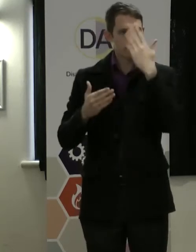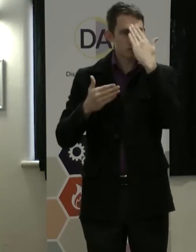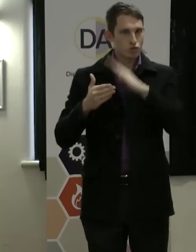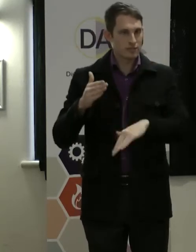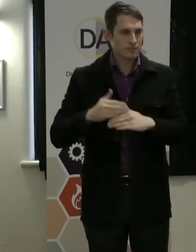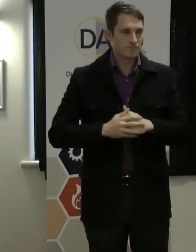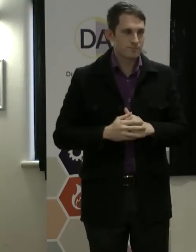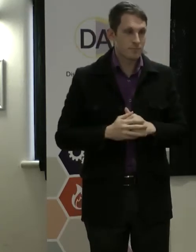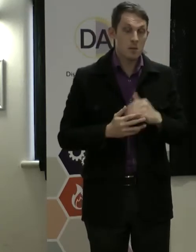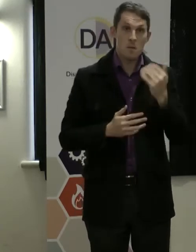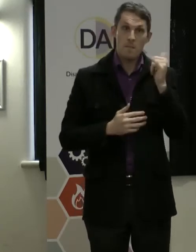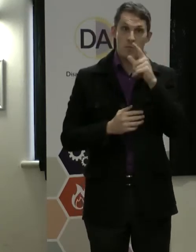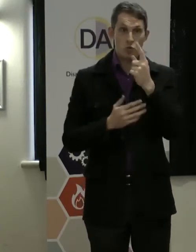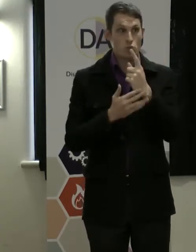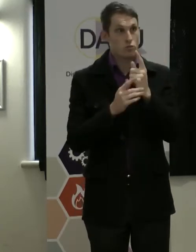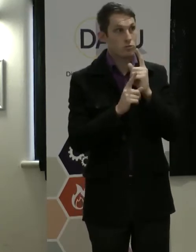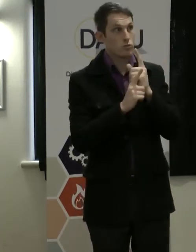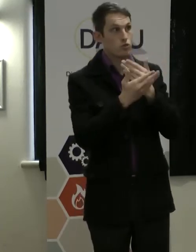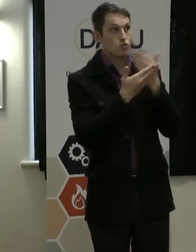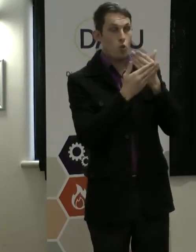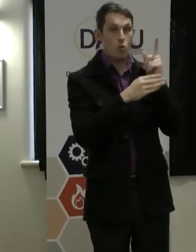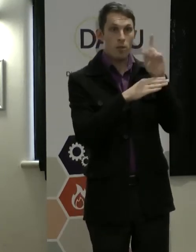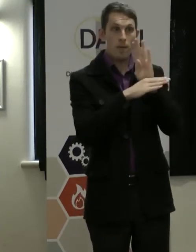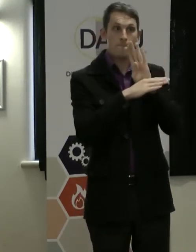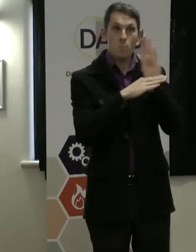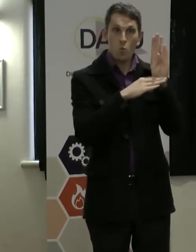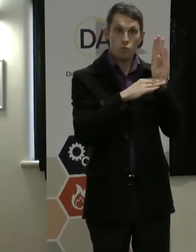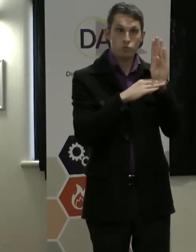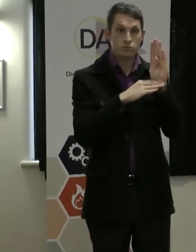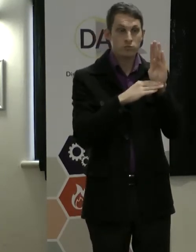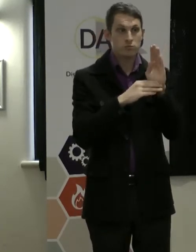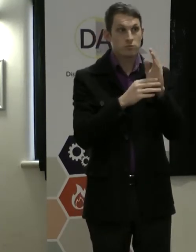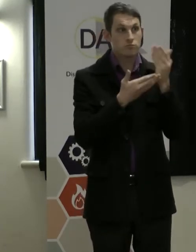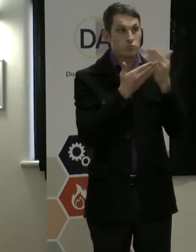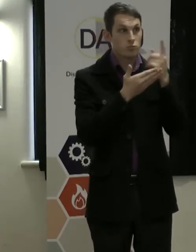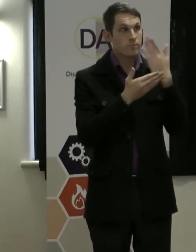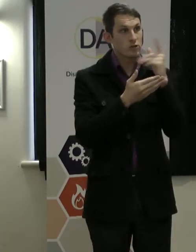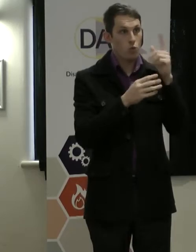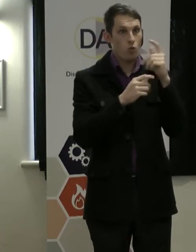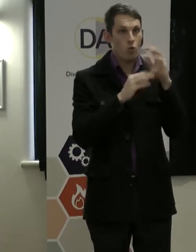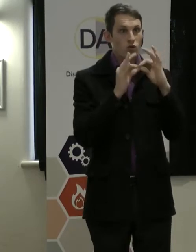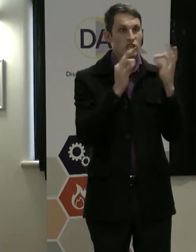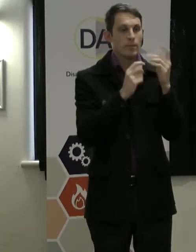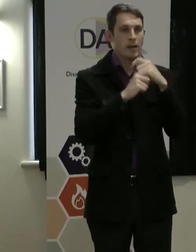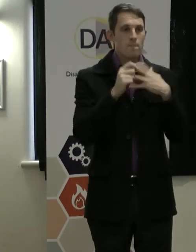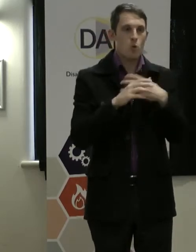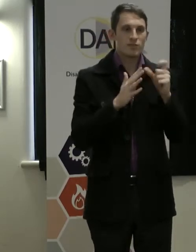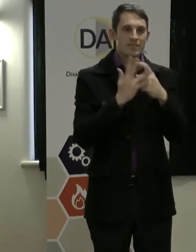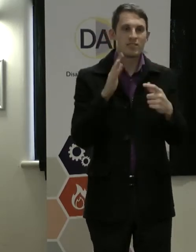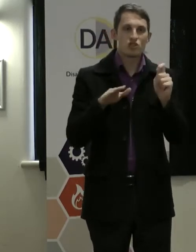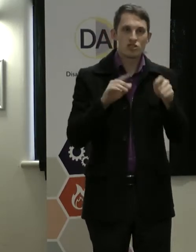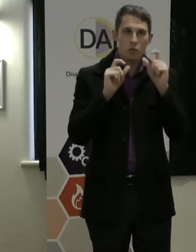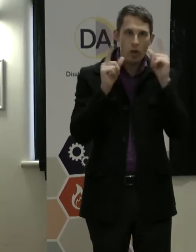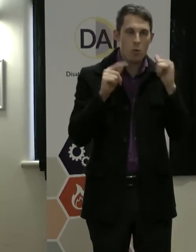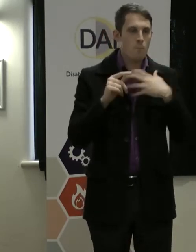to your board about the organisation becoming more disability justice aware or more